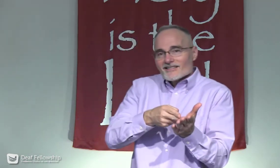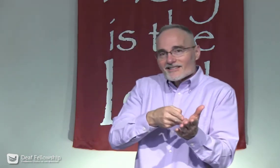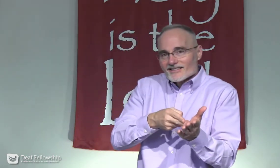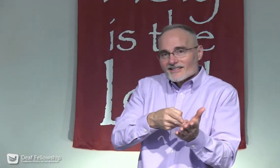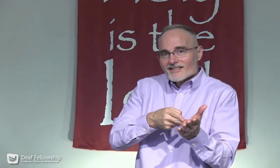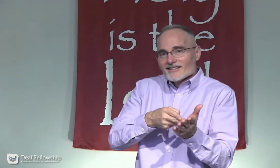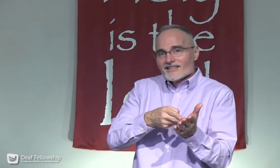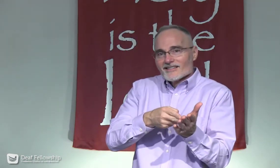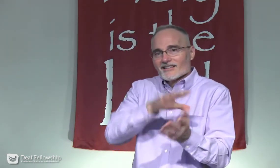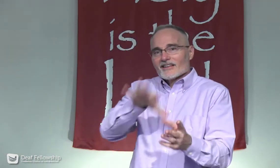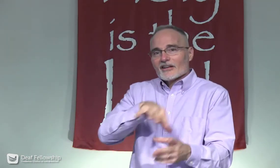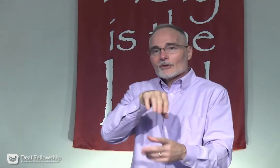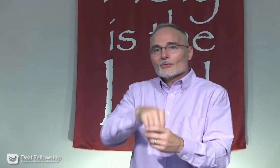But honestly,